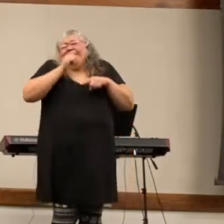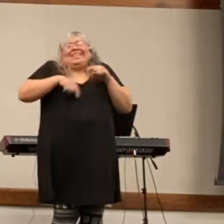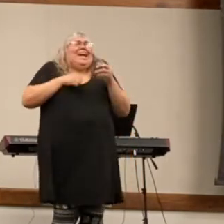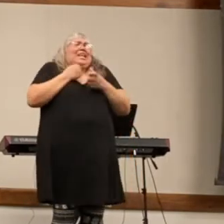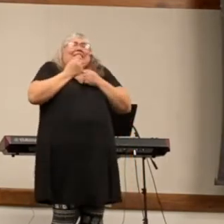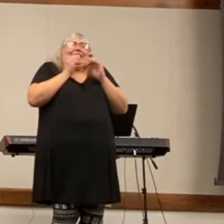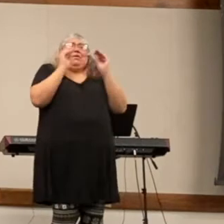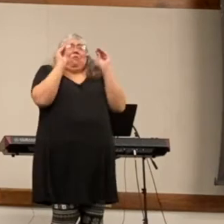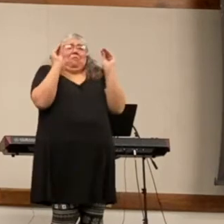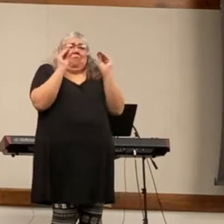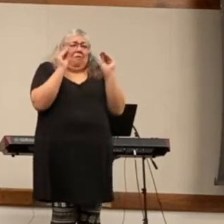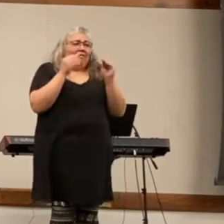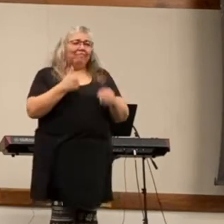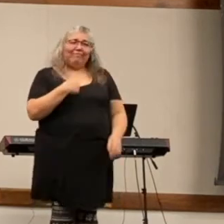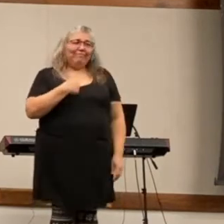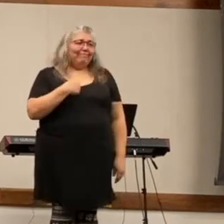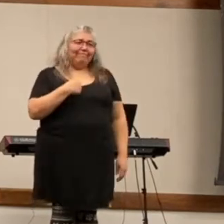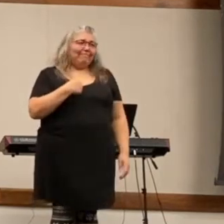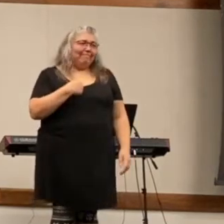a lick.